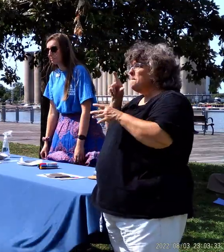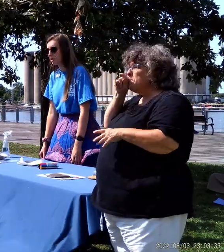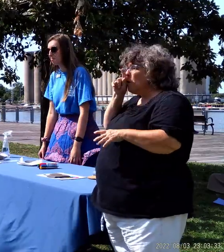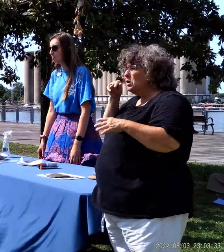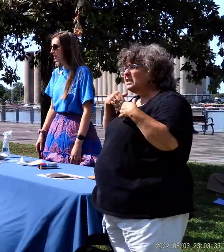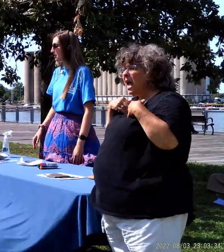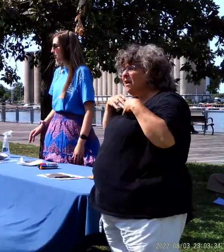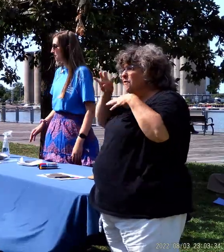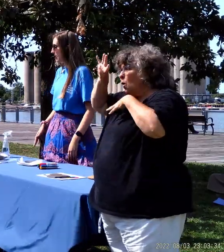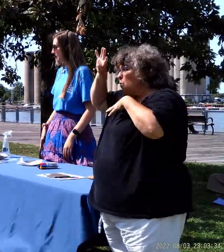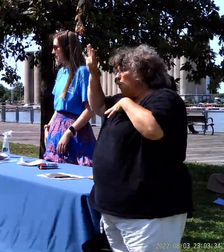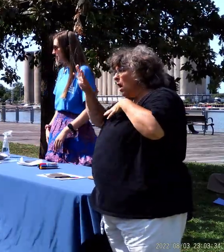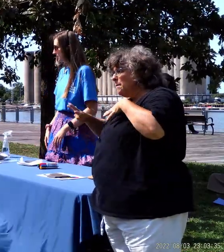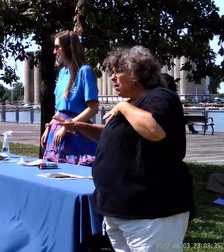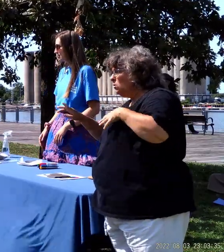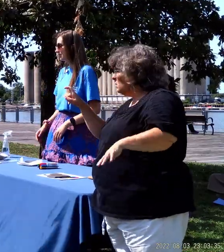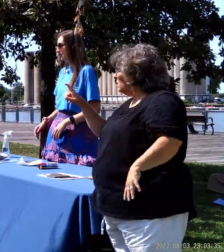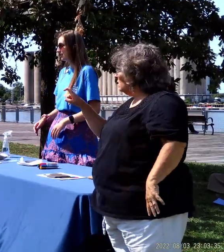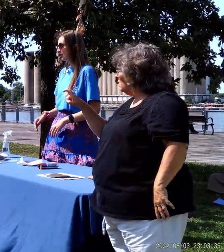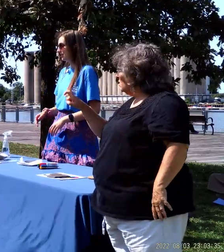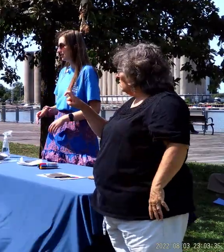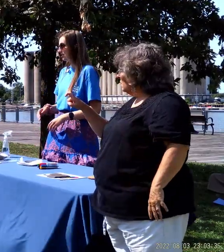birds have rainbows on their feathers?